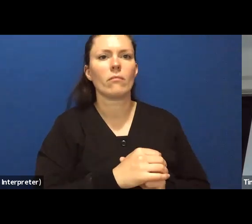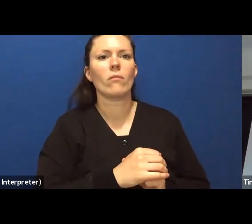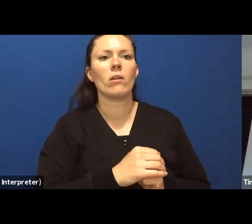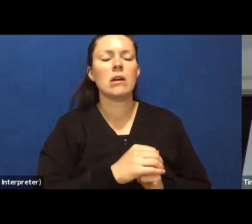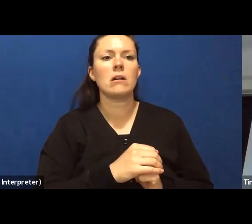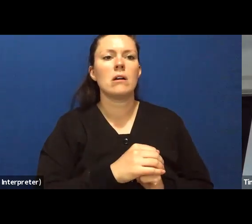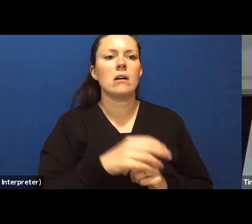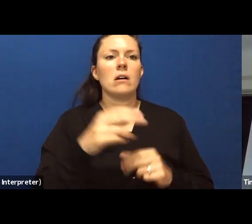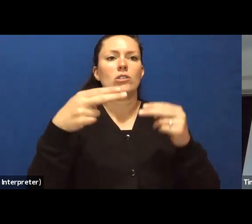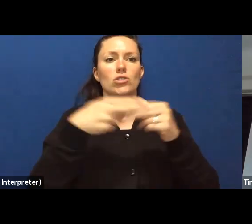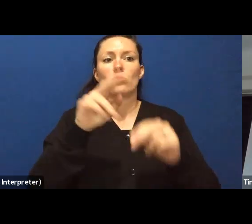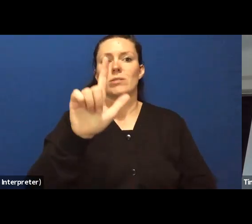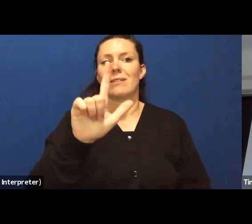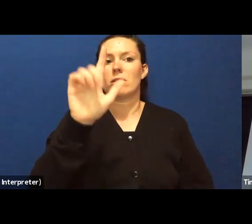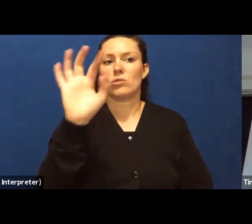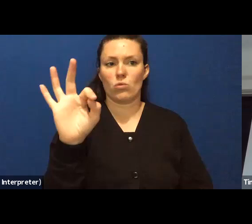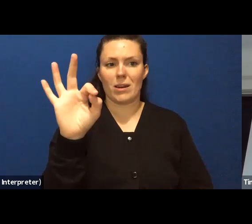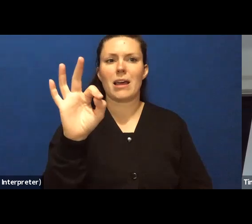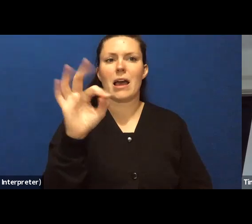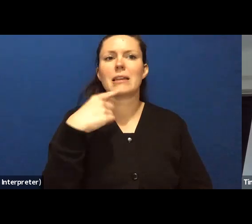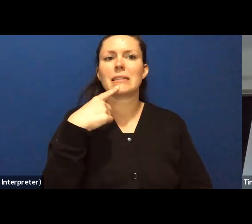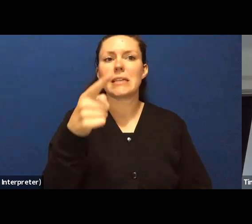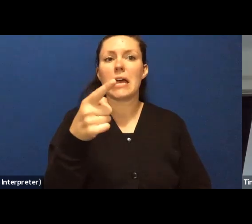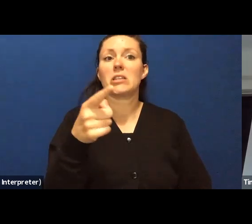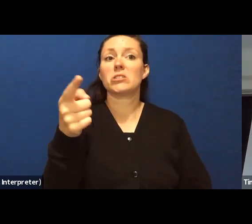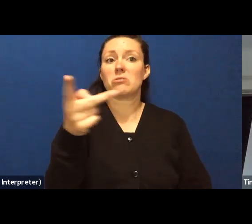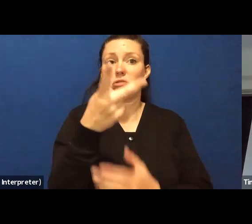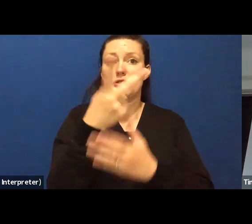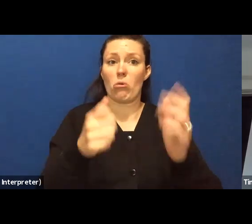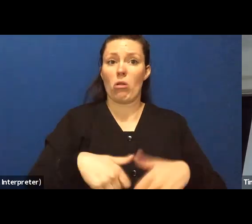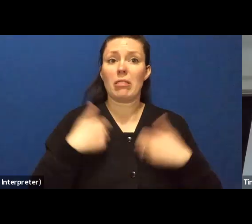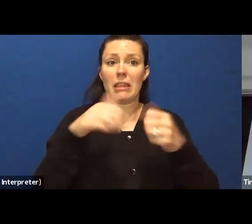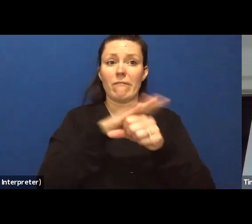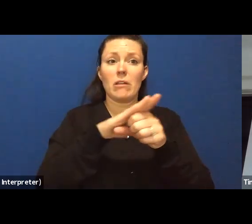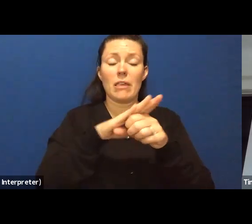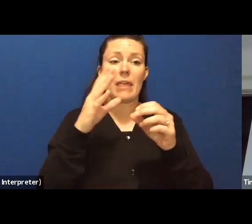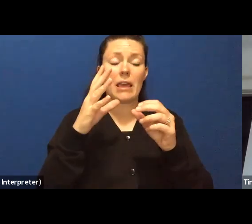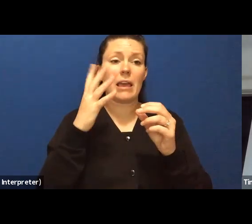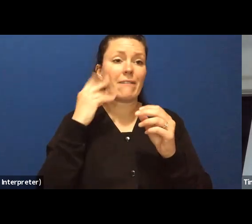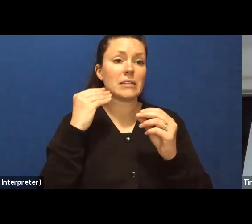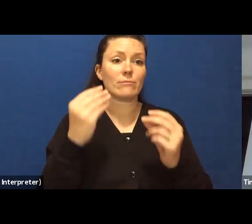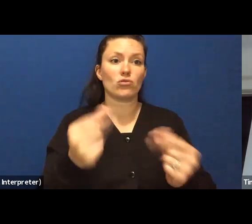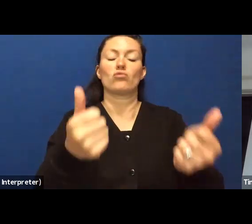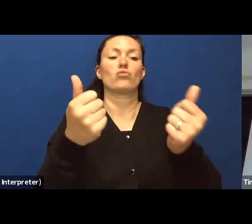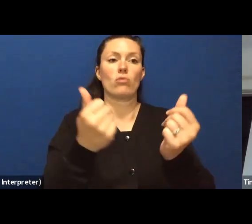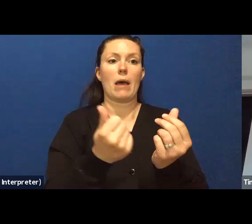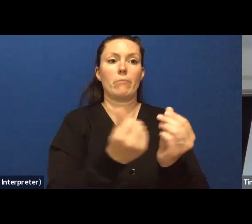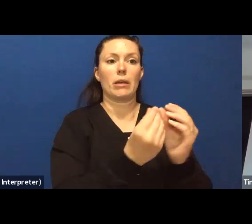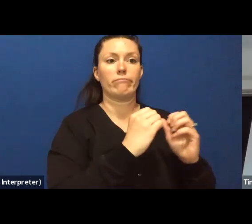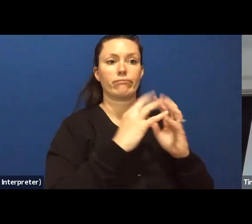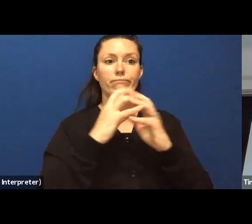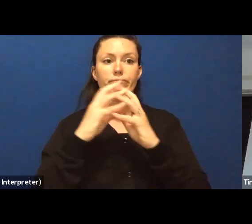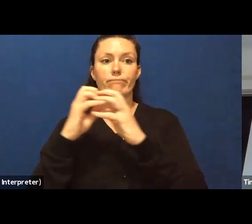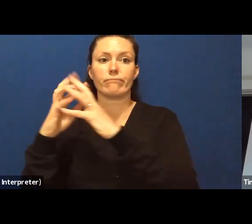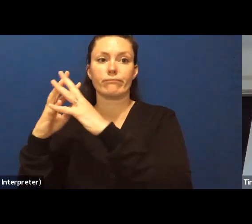Here on slide 29, the question says, you both live in areas that have experienced rapid growth and rising expenses. I think we all feel